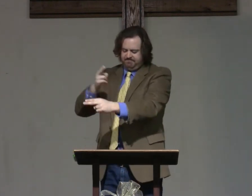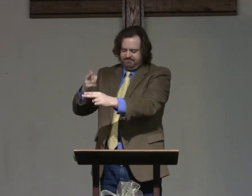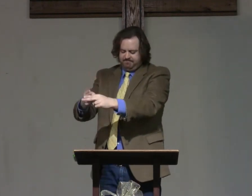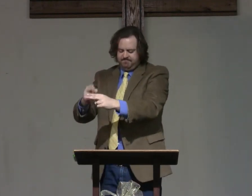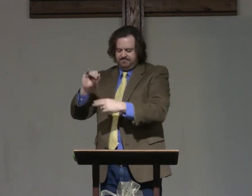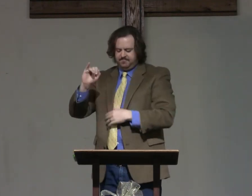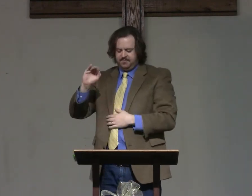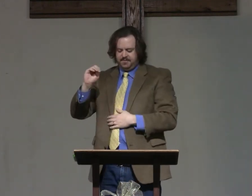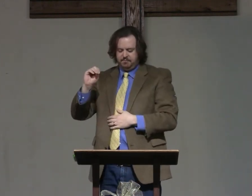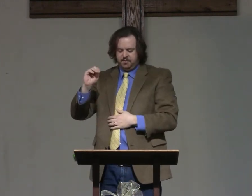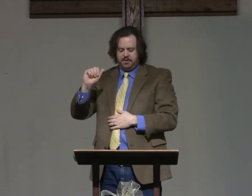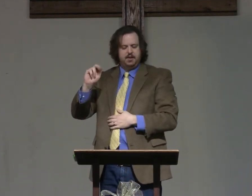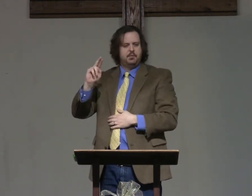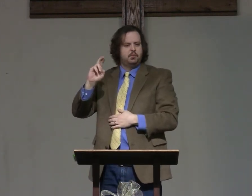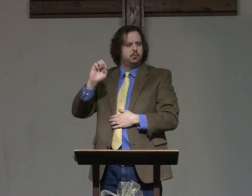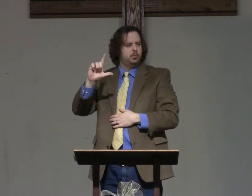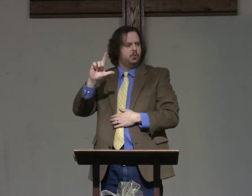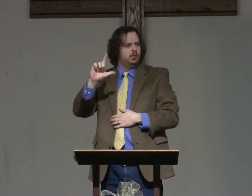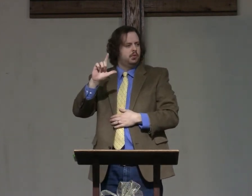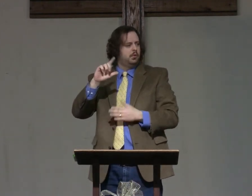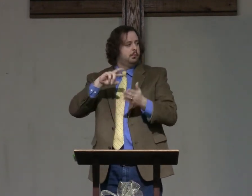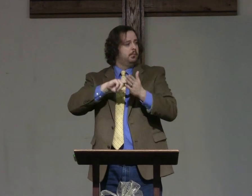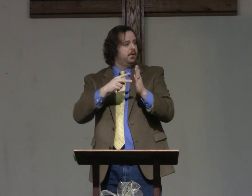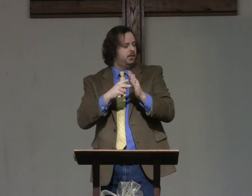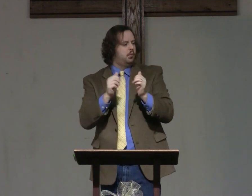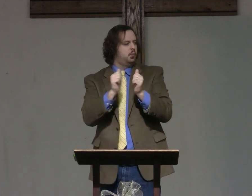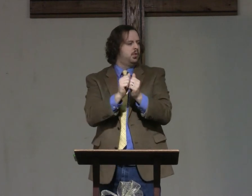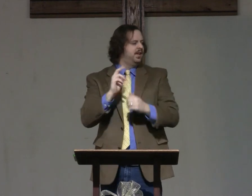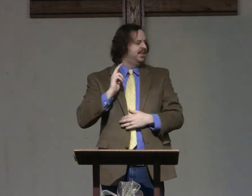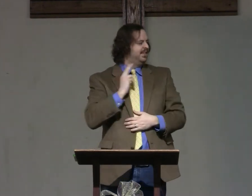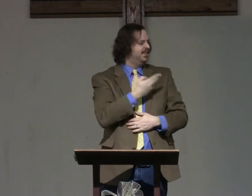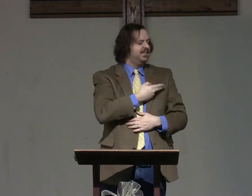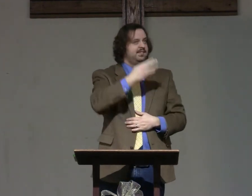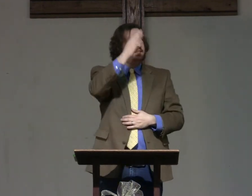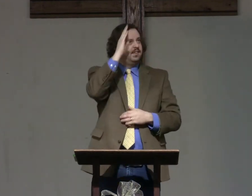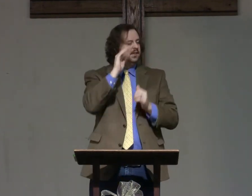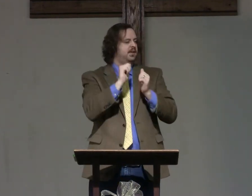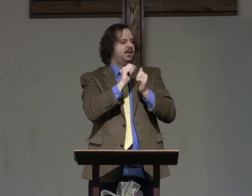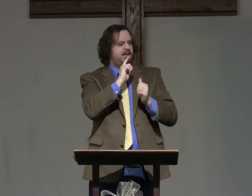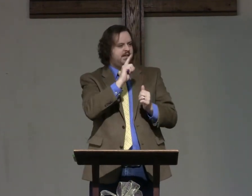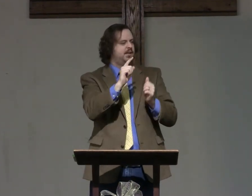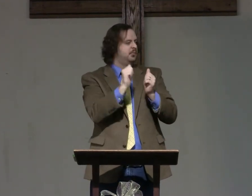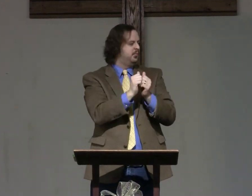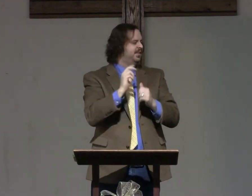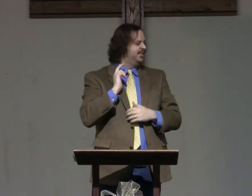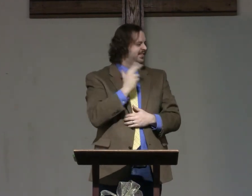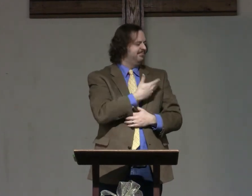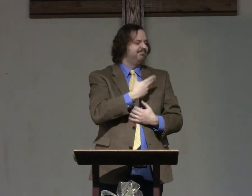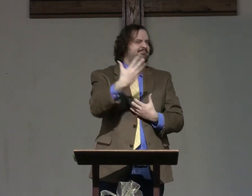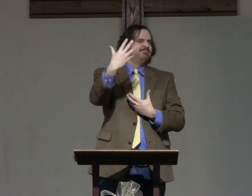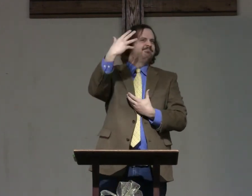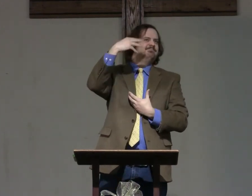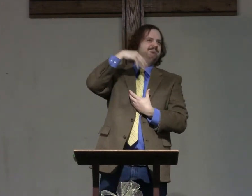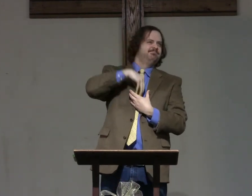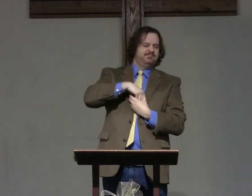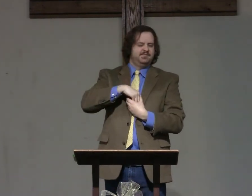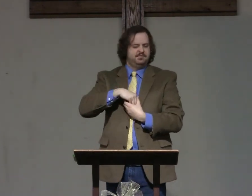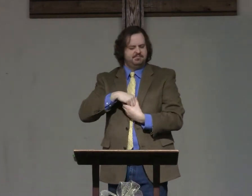She will give birth to a son and will call him Emmanuel, which means God with us.